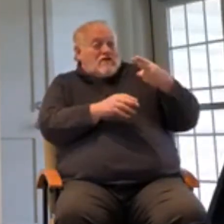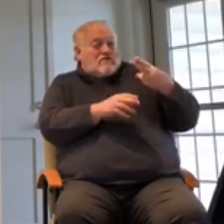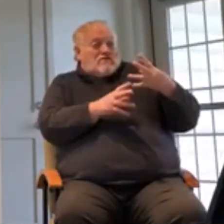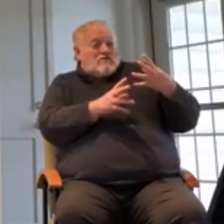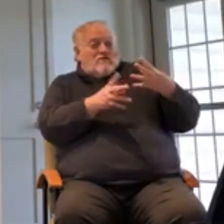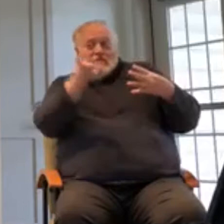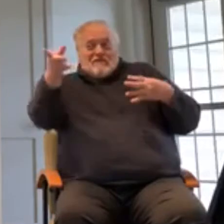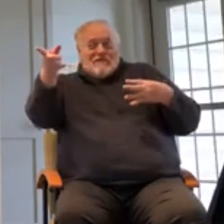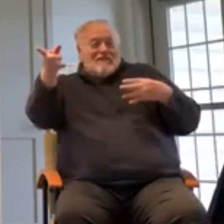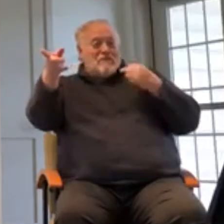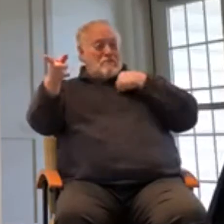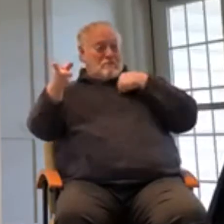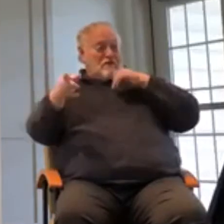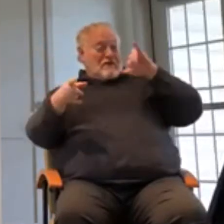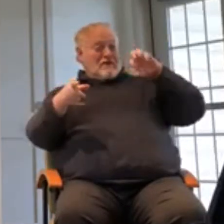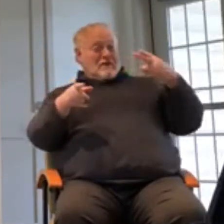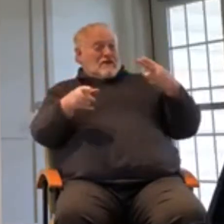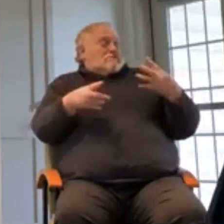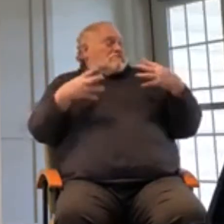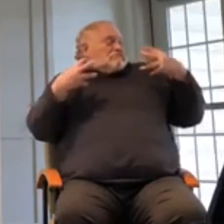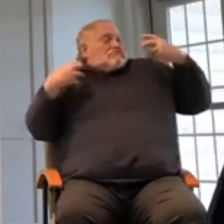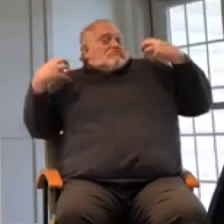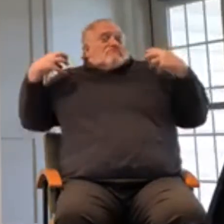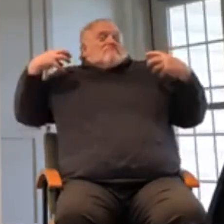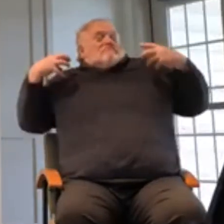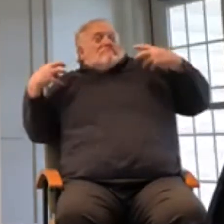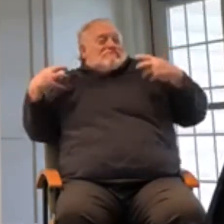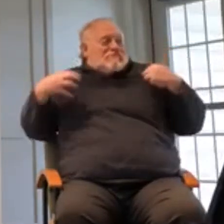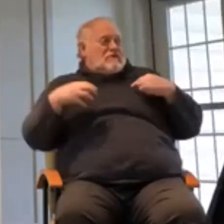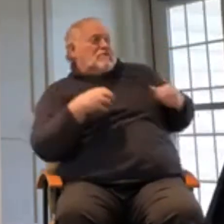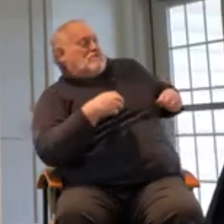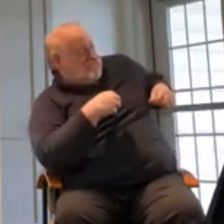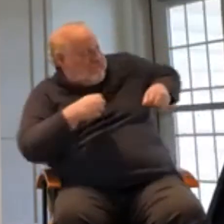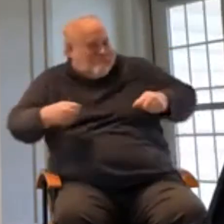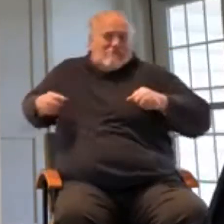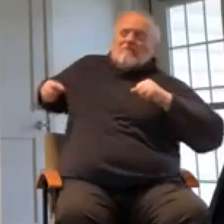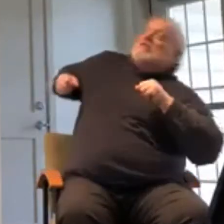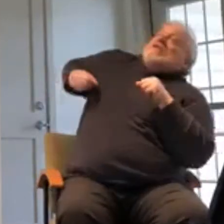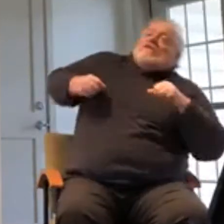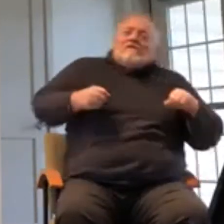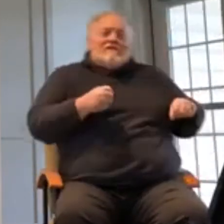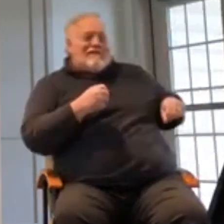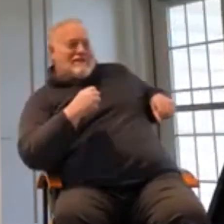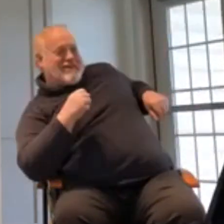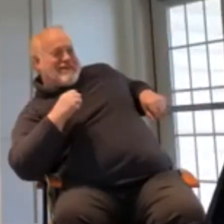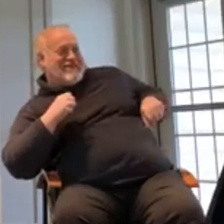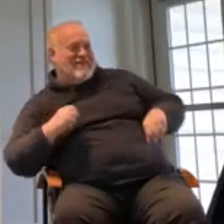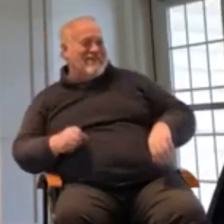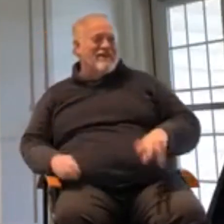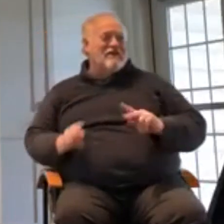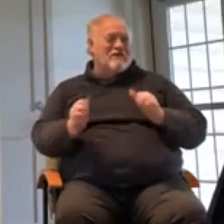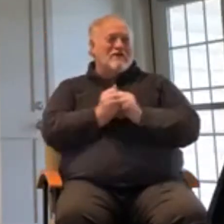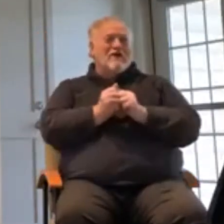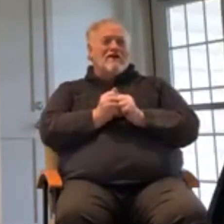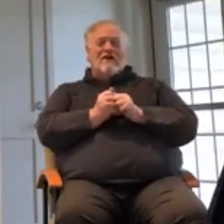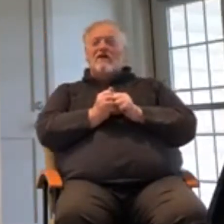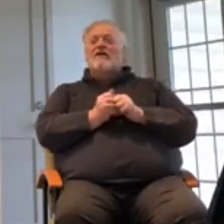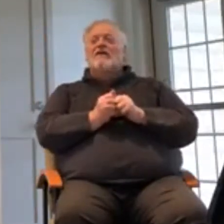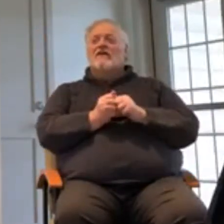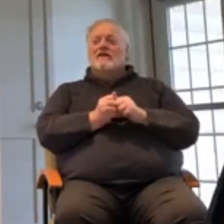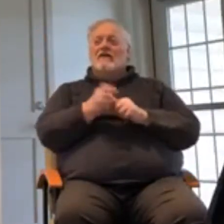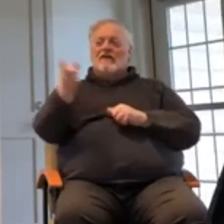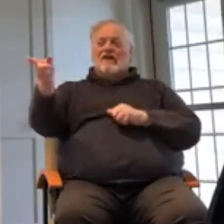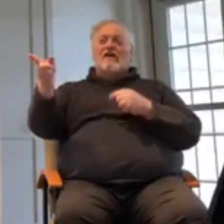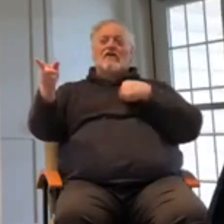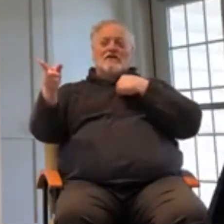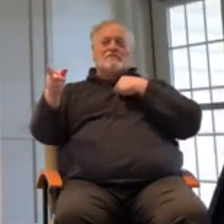not a beautiful thing, right? We get to whatever we can, and I mean, I guess people with arms and legs do too, right? You ever see somebody get to the